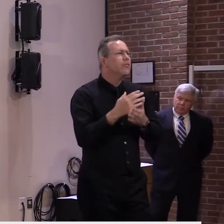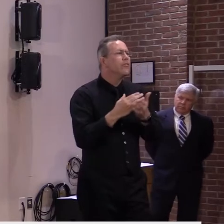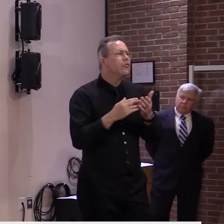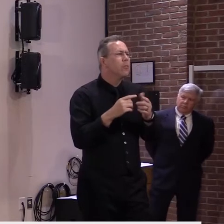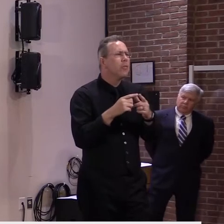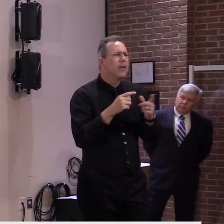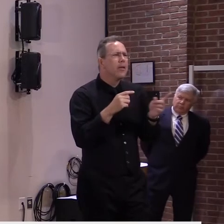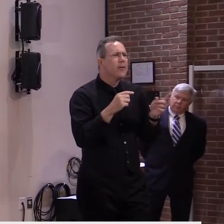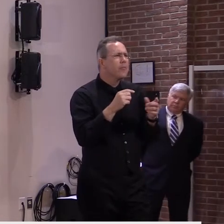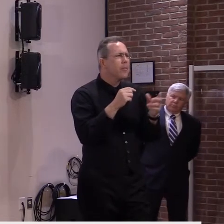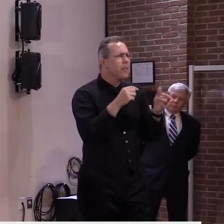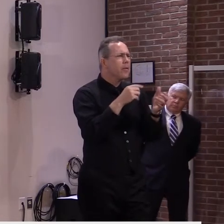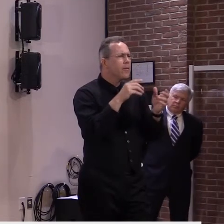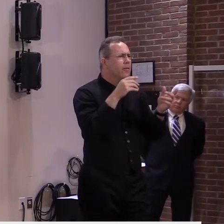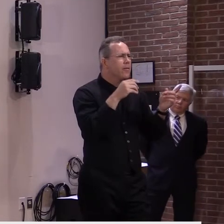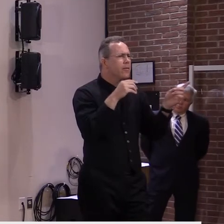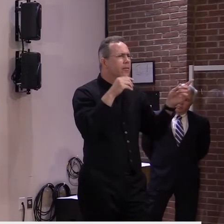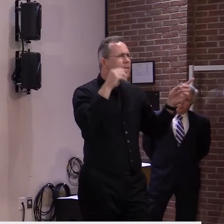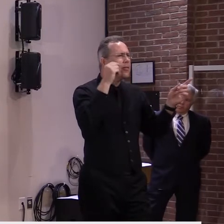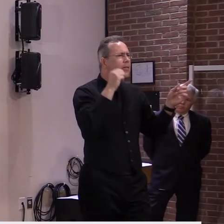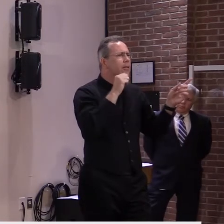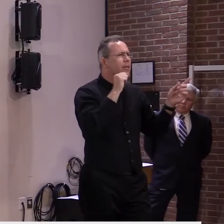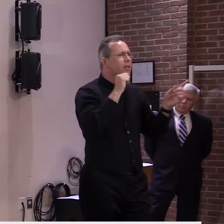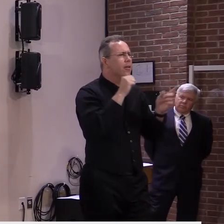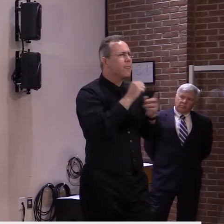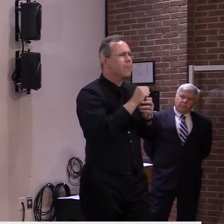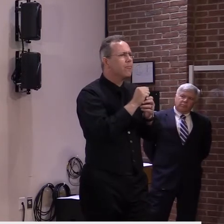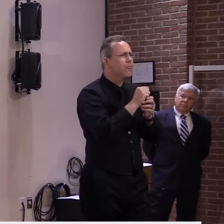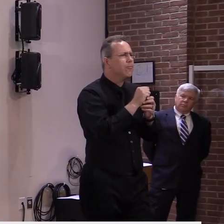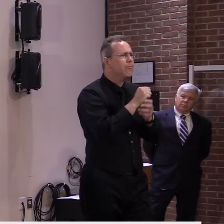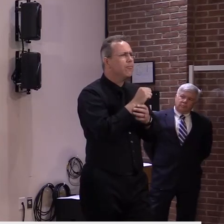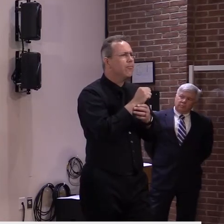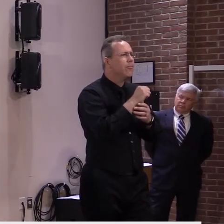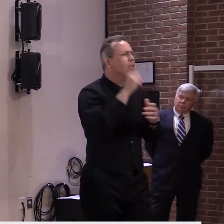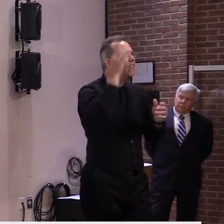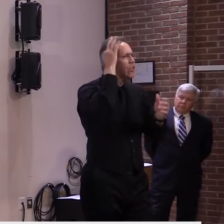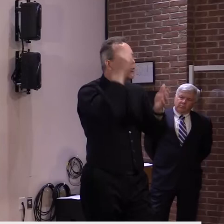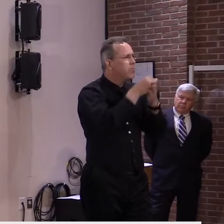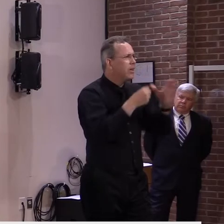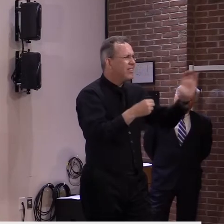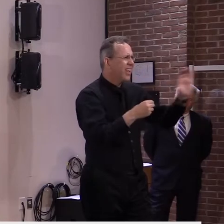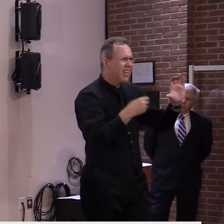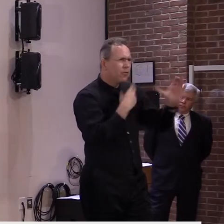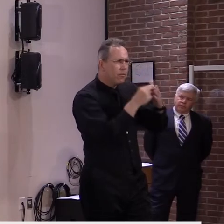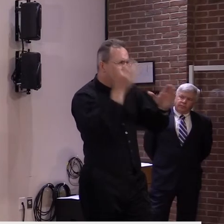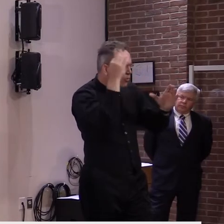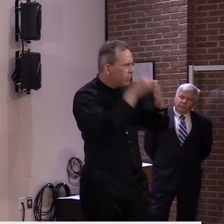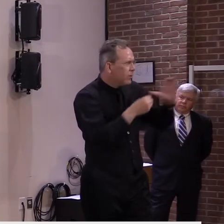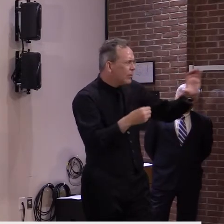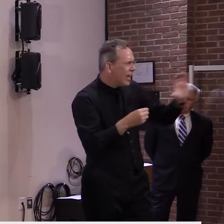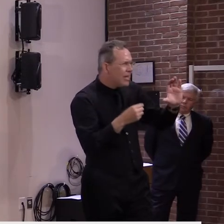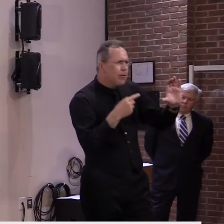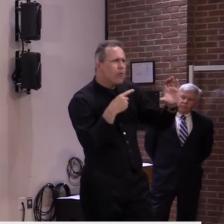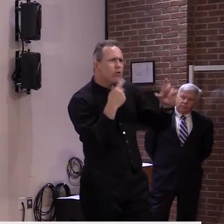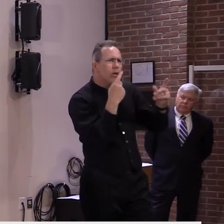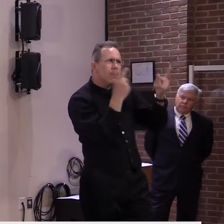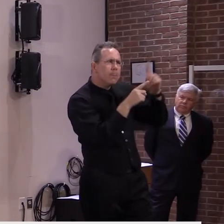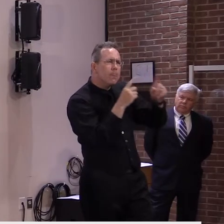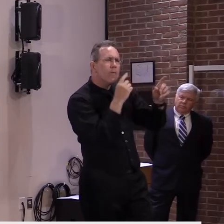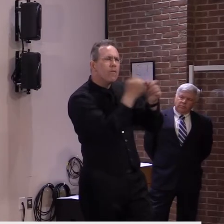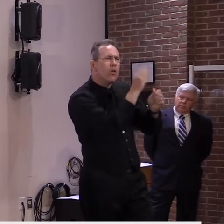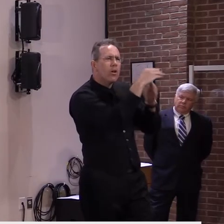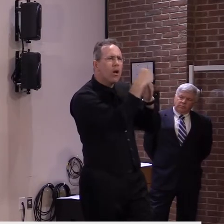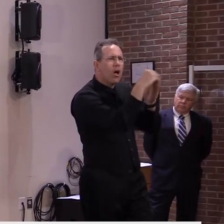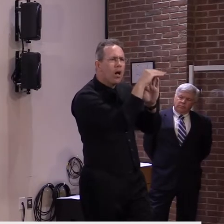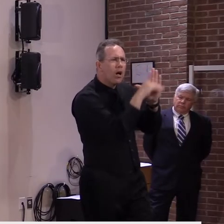progress in that regard. And if we continue to make the progress that we've been seeing over the last two or three days, last